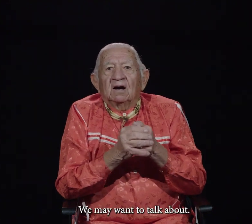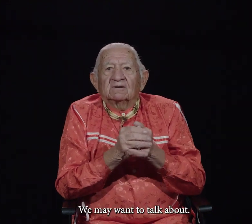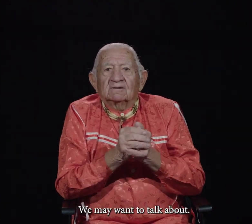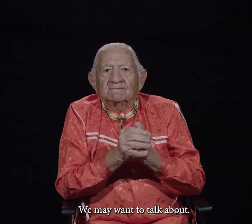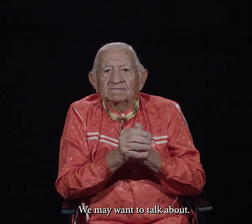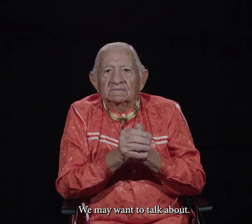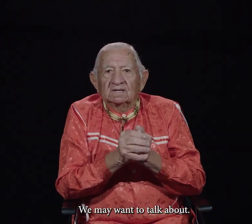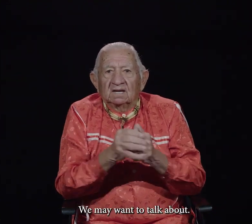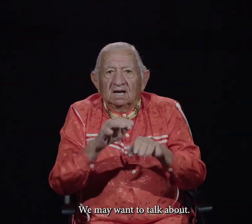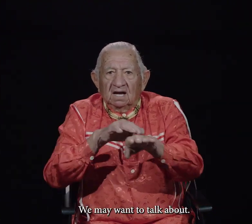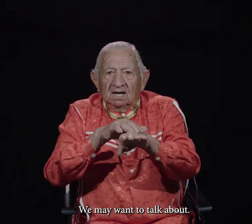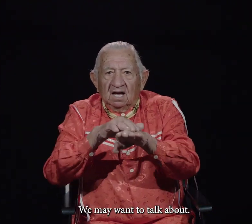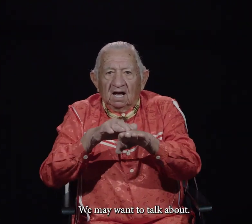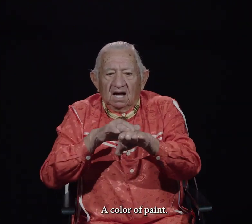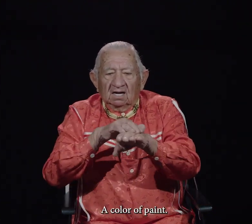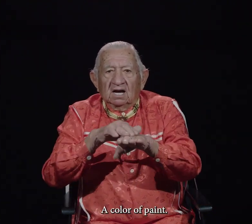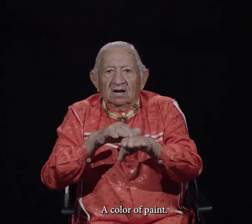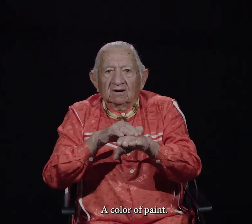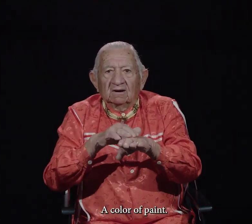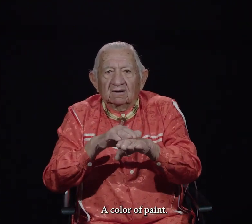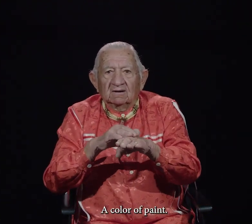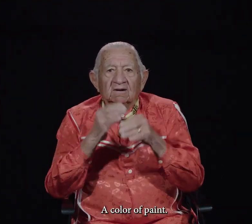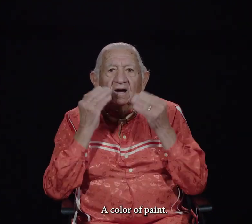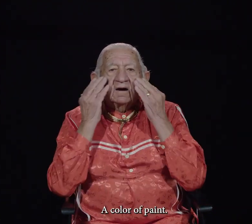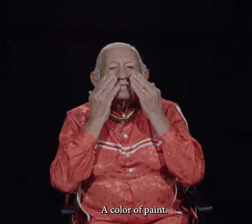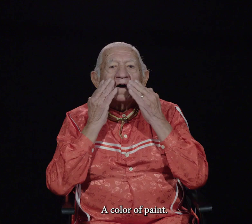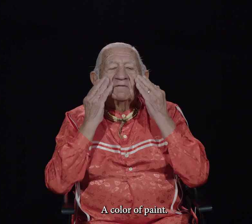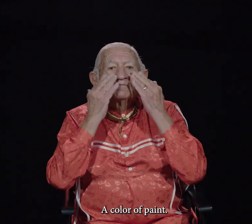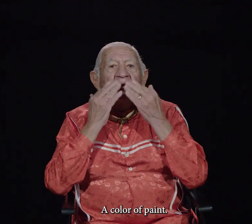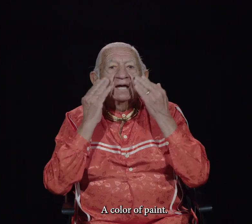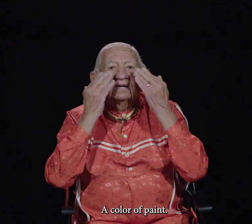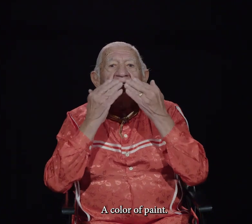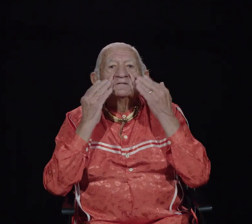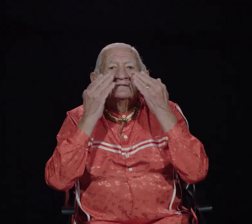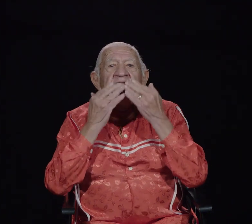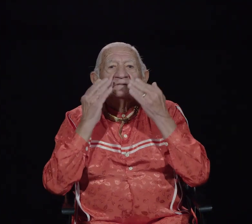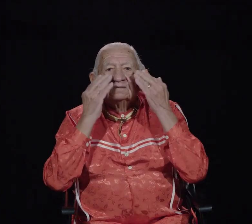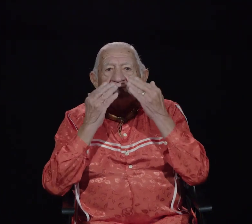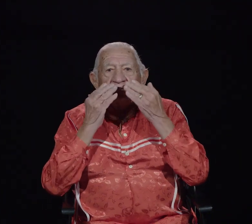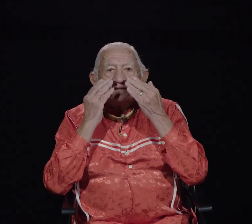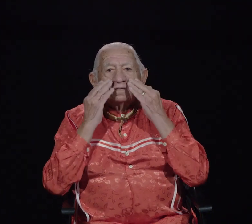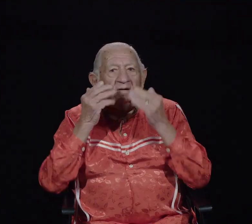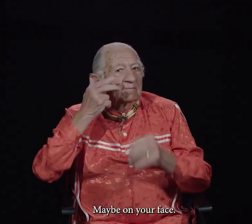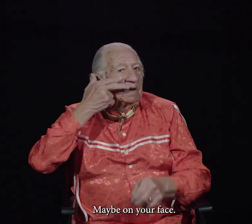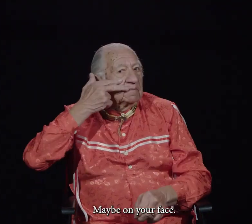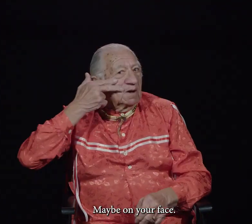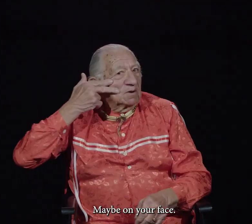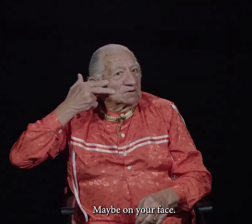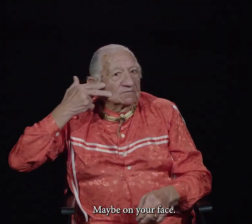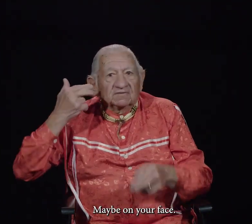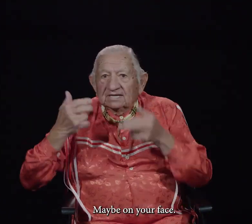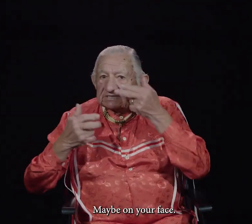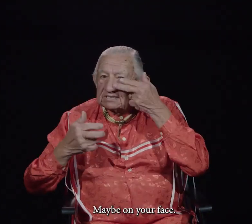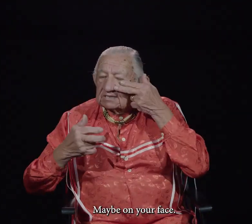about a color of paint, maybe on your face.